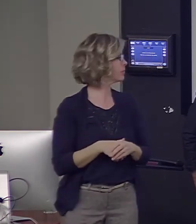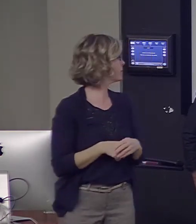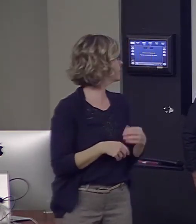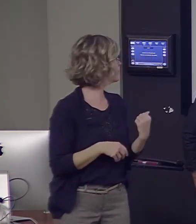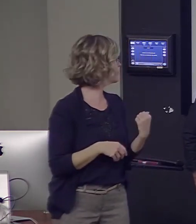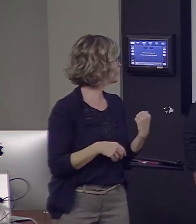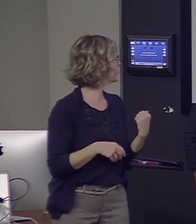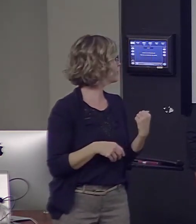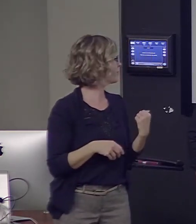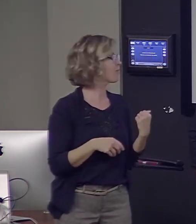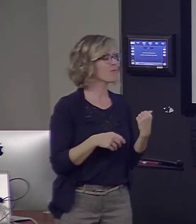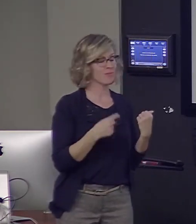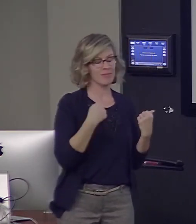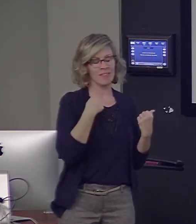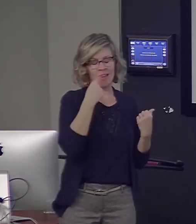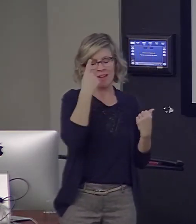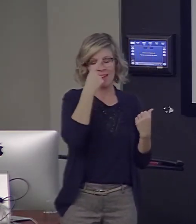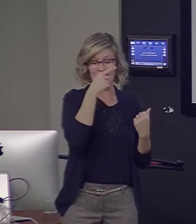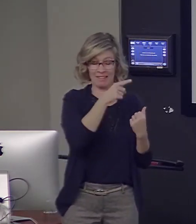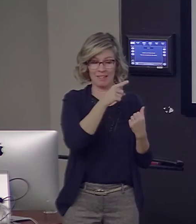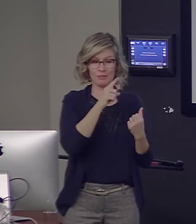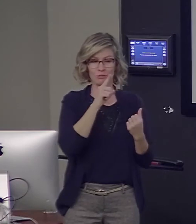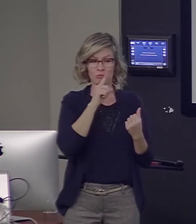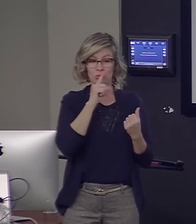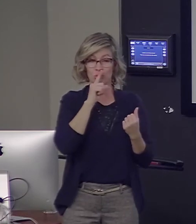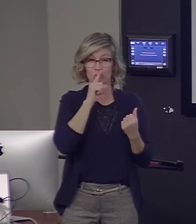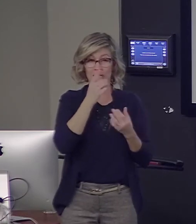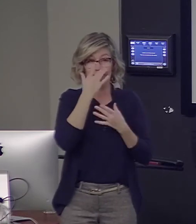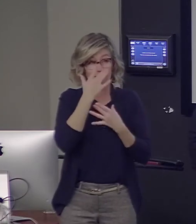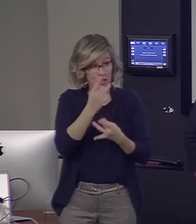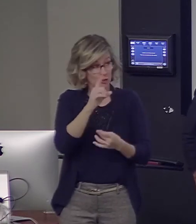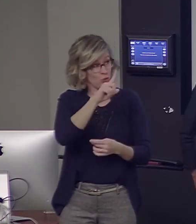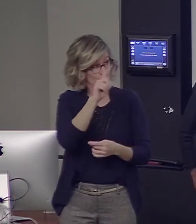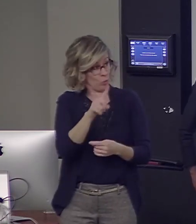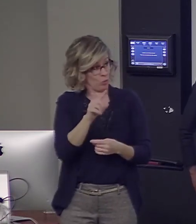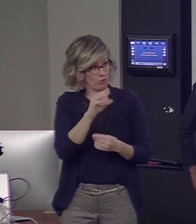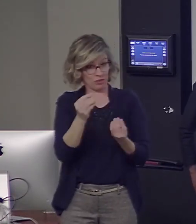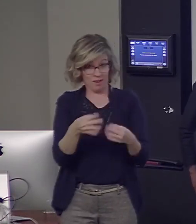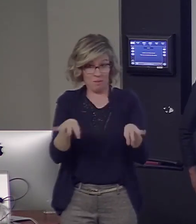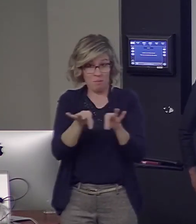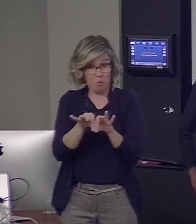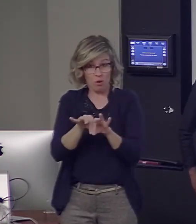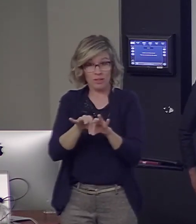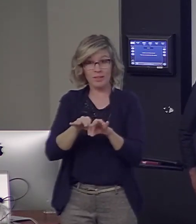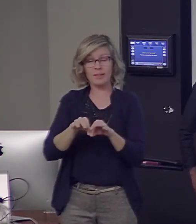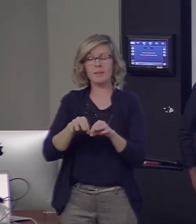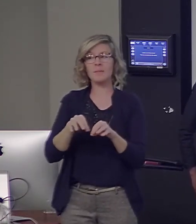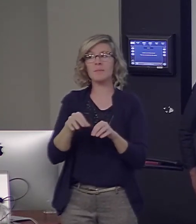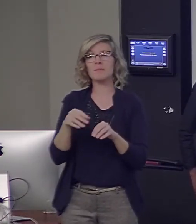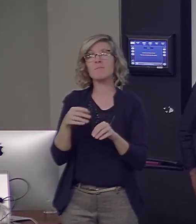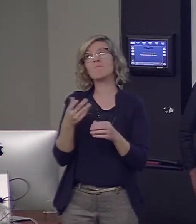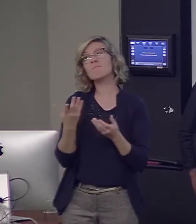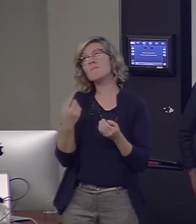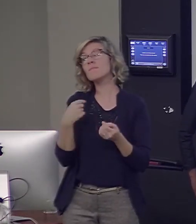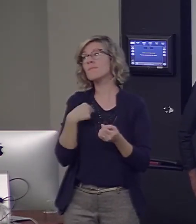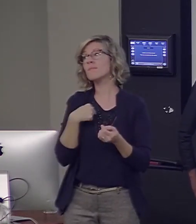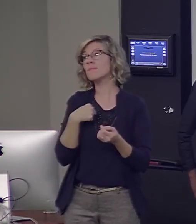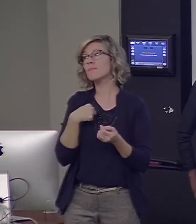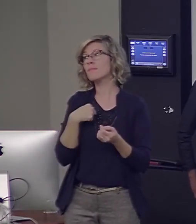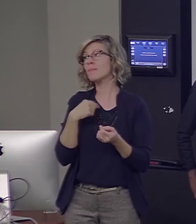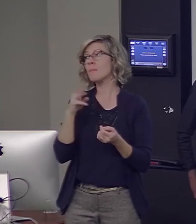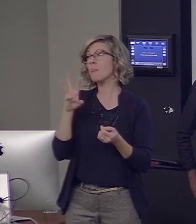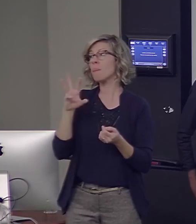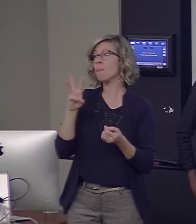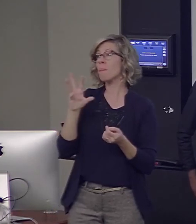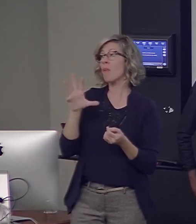Right. So I think that's a really, really interesting and important question. So I would say that my